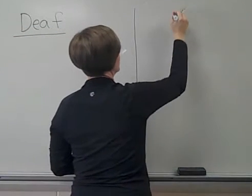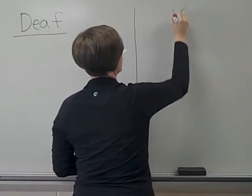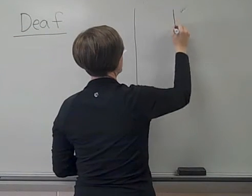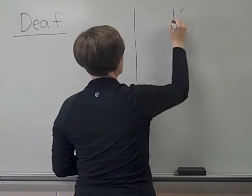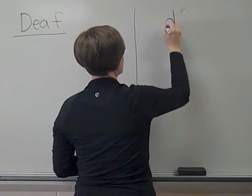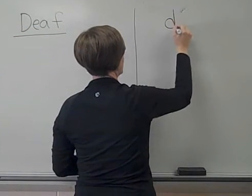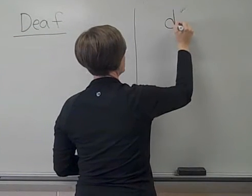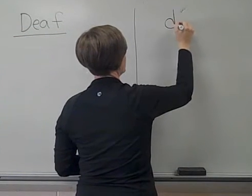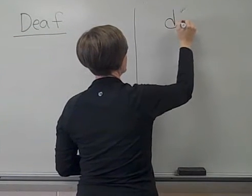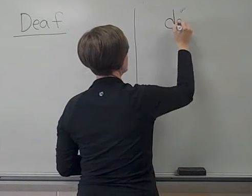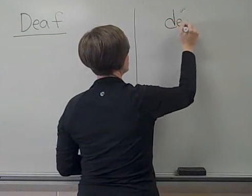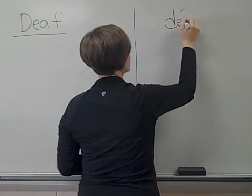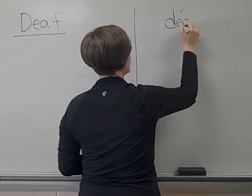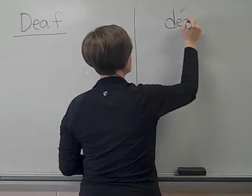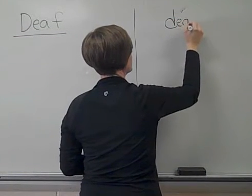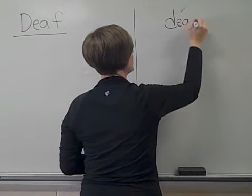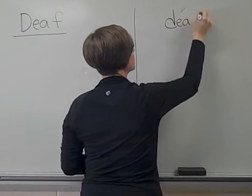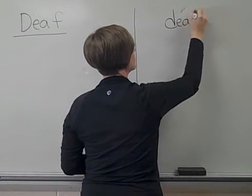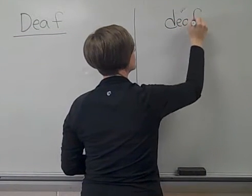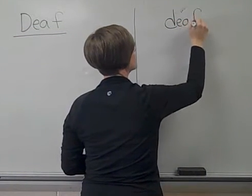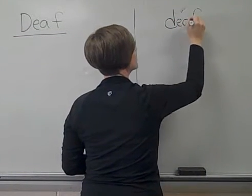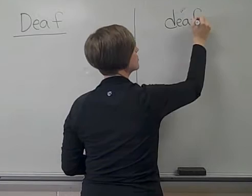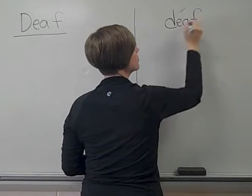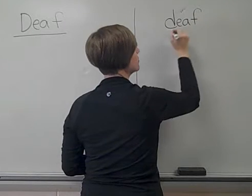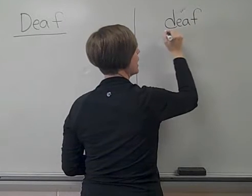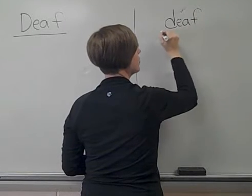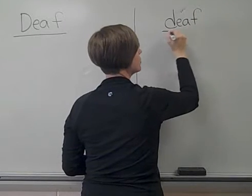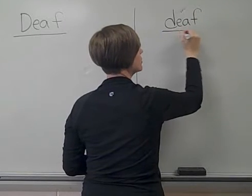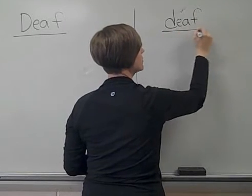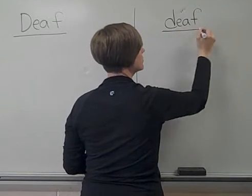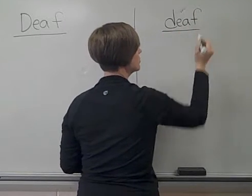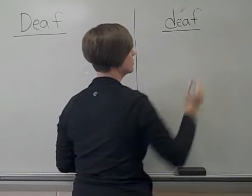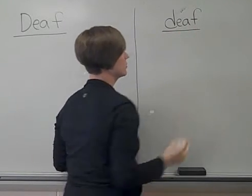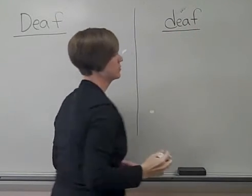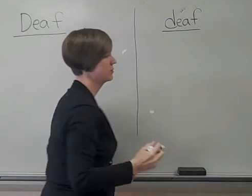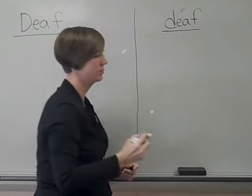On the other side, we have our lowercase d, deaf.